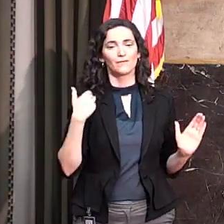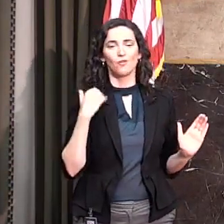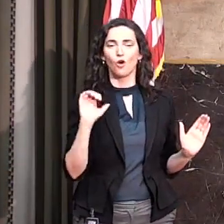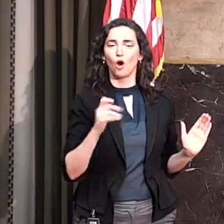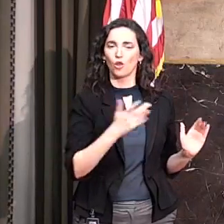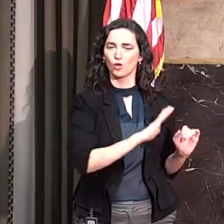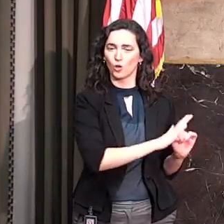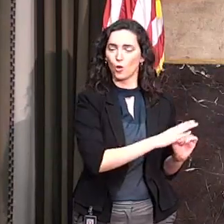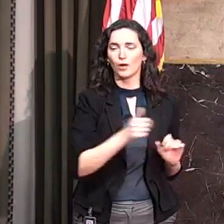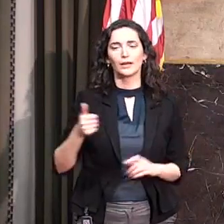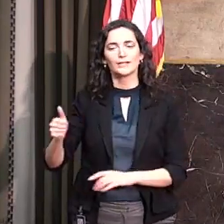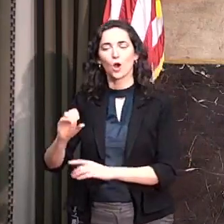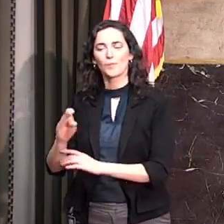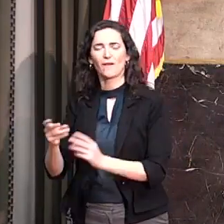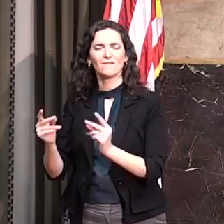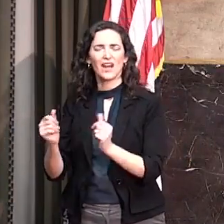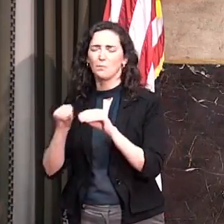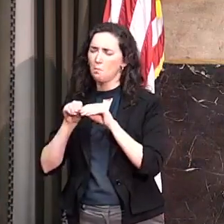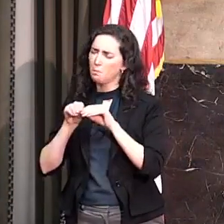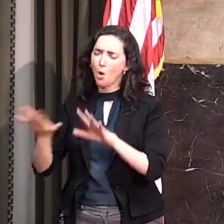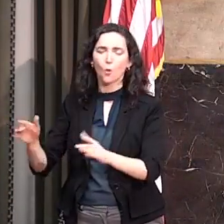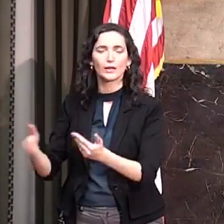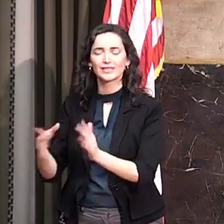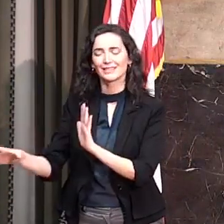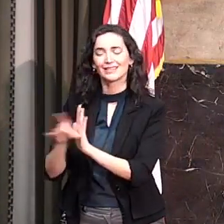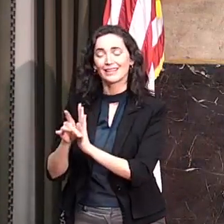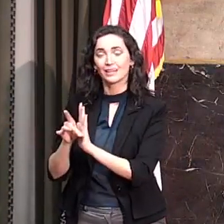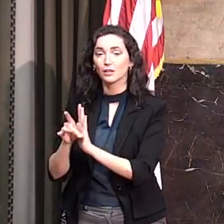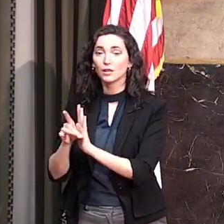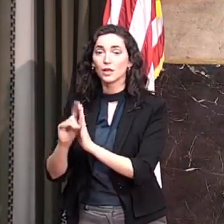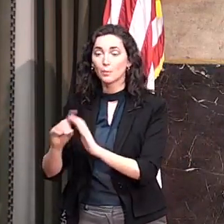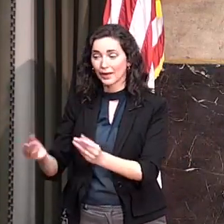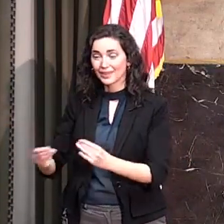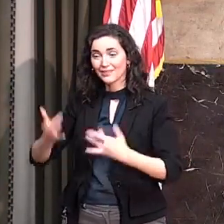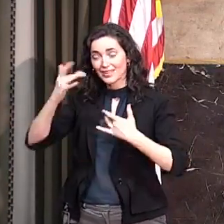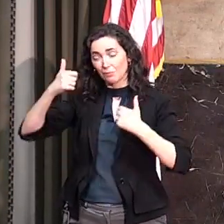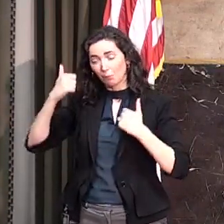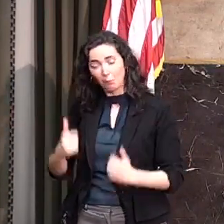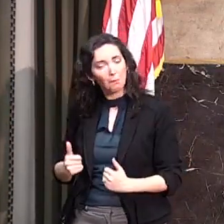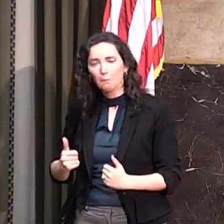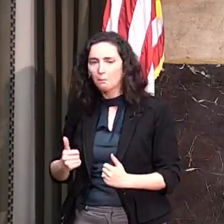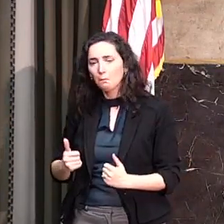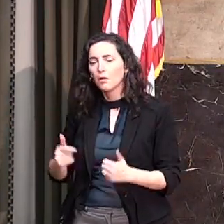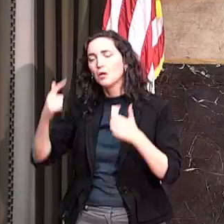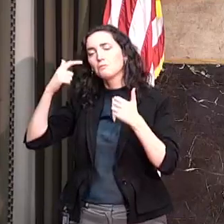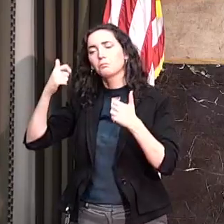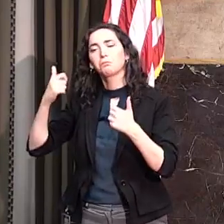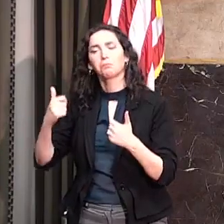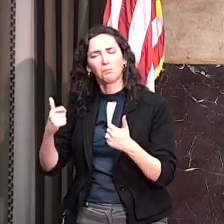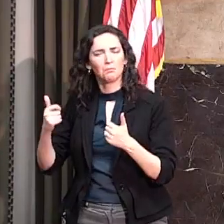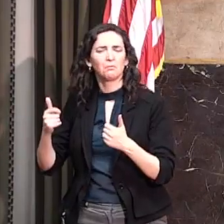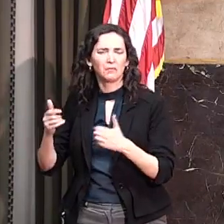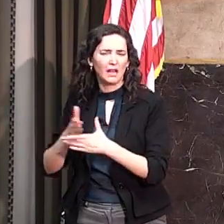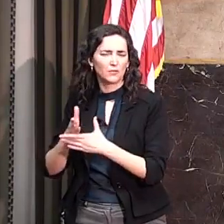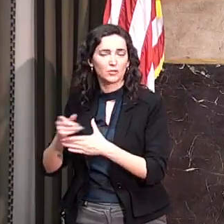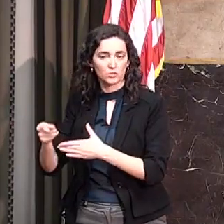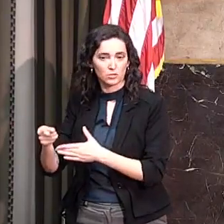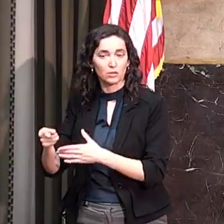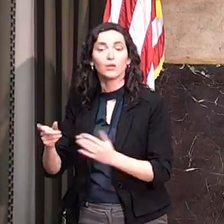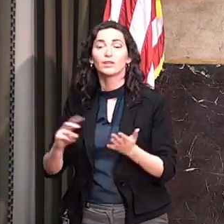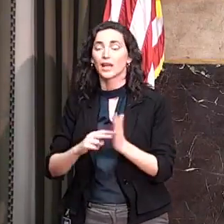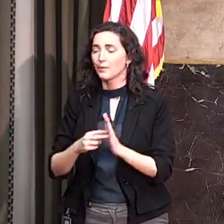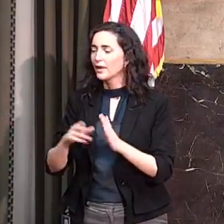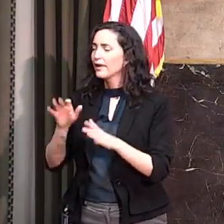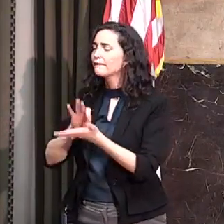form of the virus, but less virulent, thank God. You know, it is more important to focus on hospitalizations than